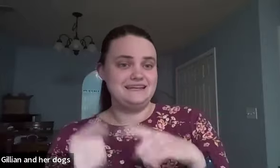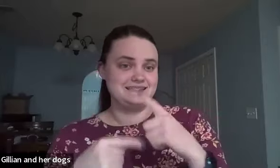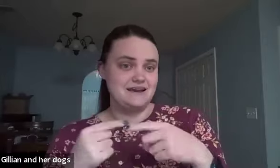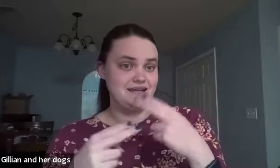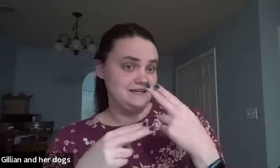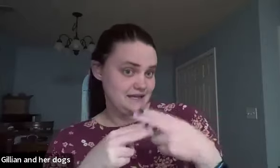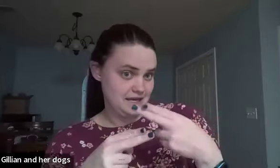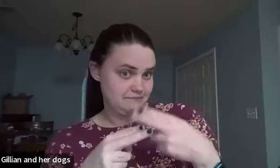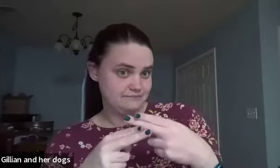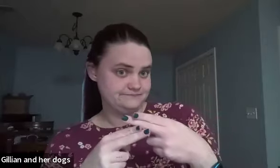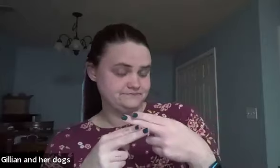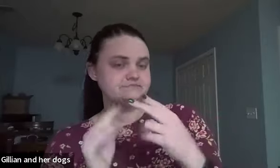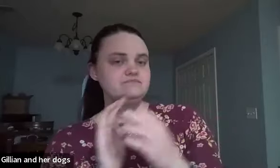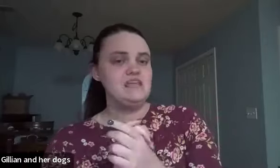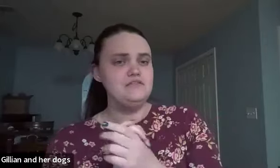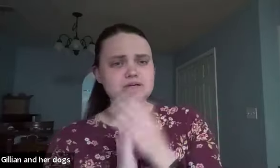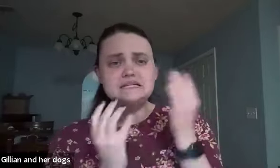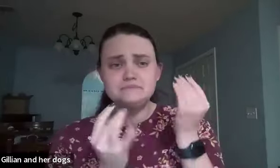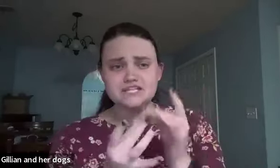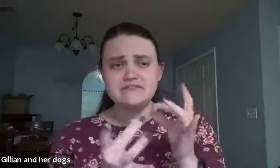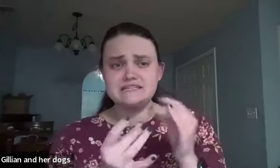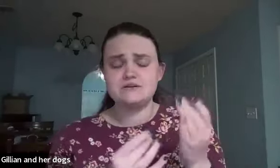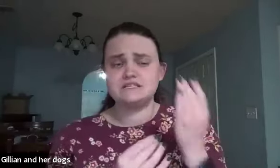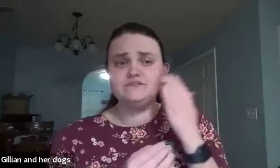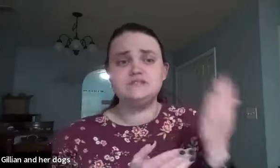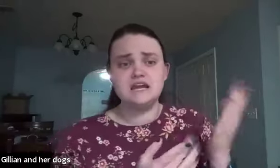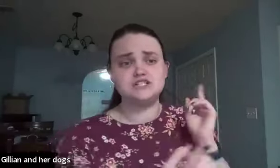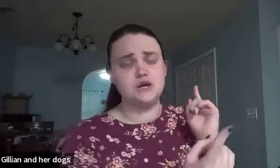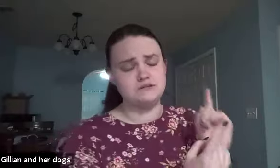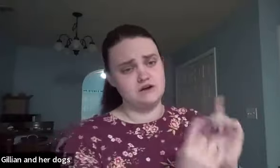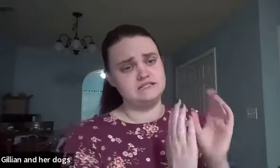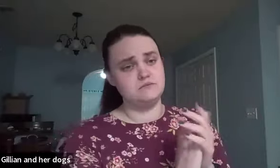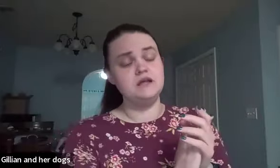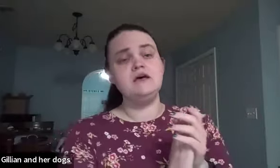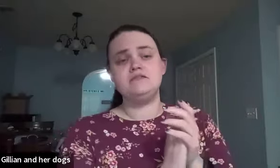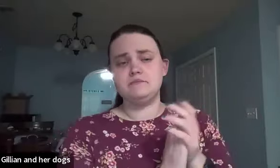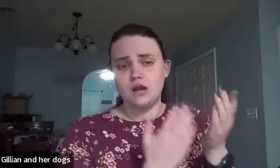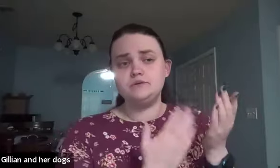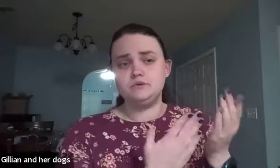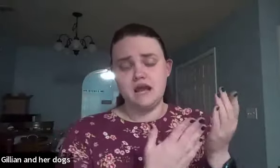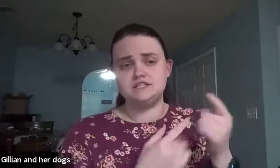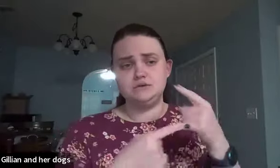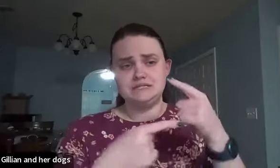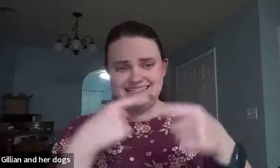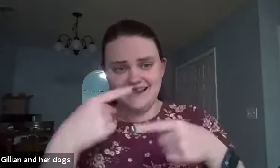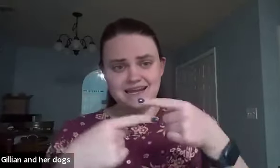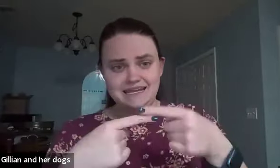a sign name. And the reason I'm mentioning this now is because if you did actually go and talk to someone, they probably would ask you